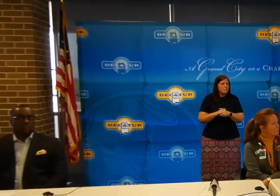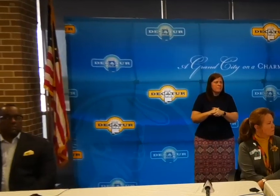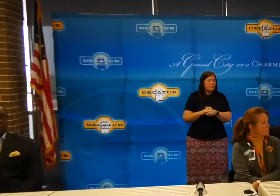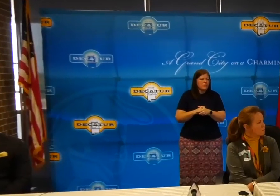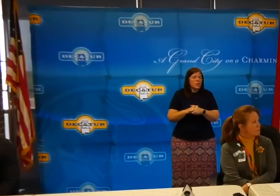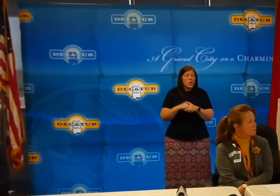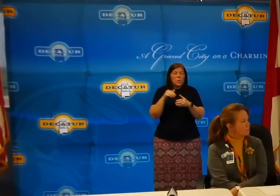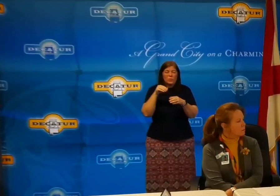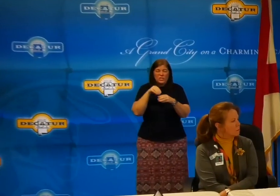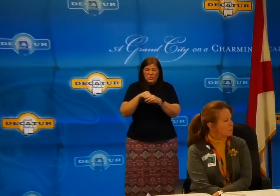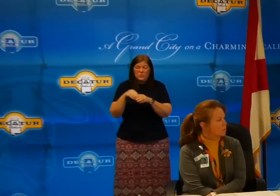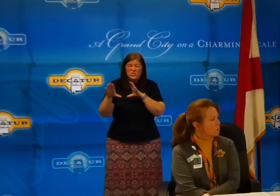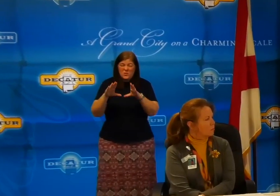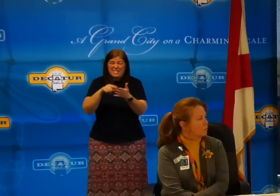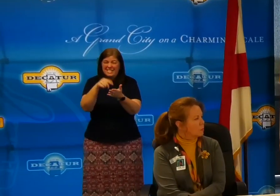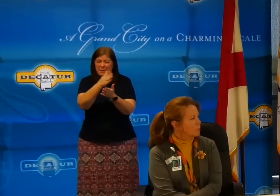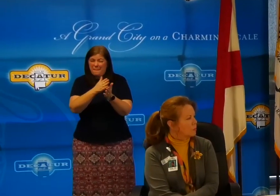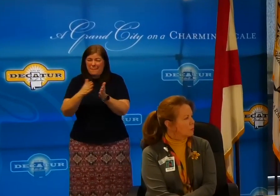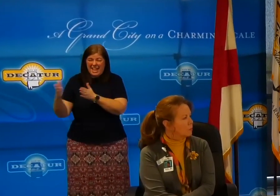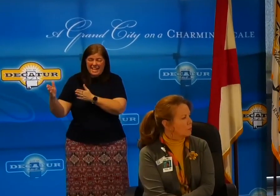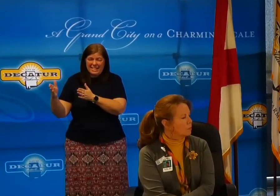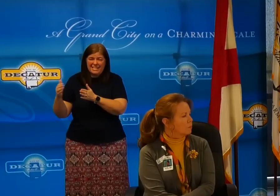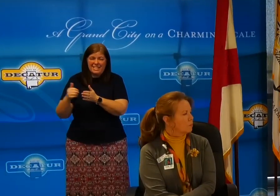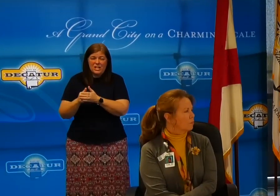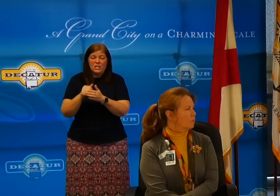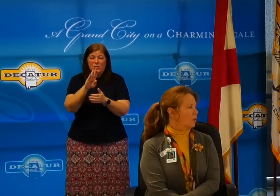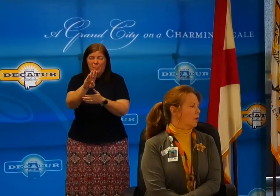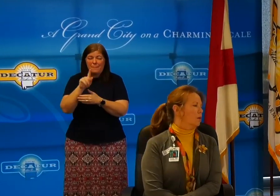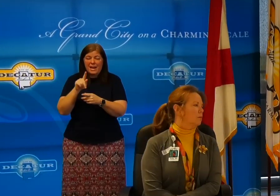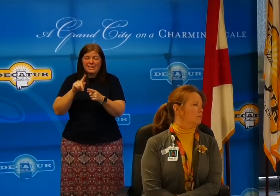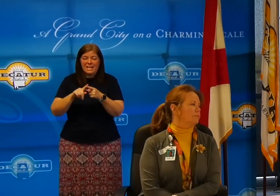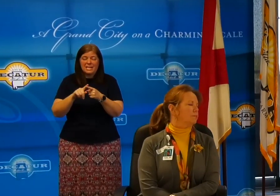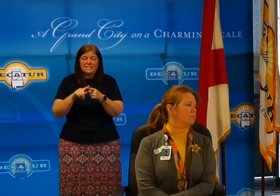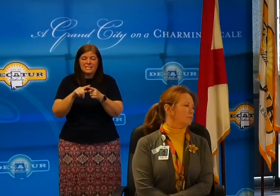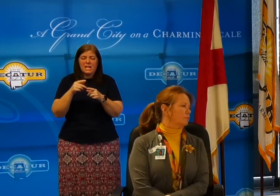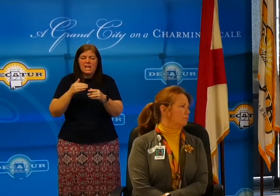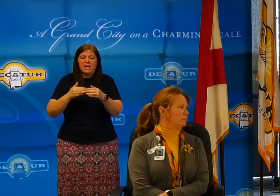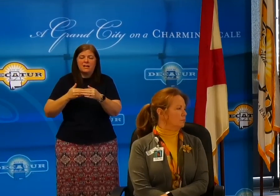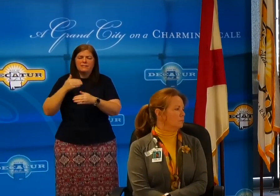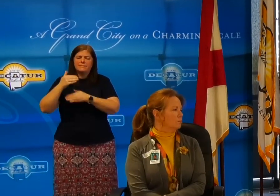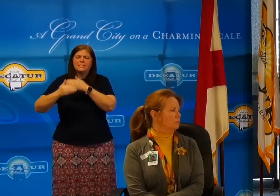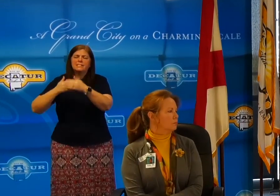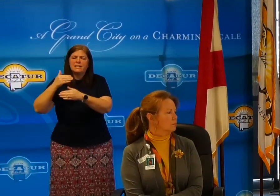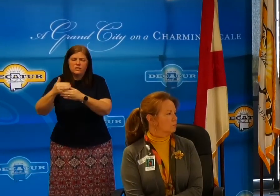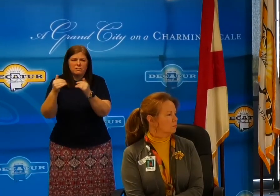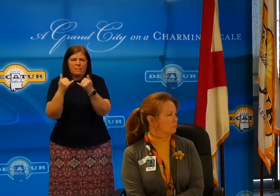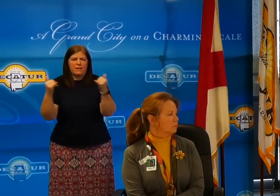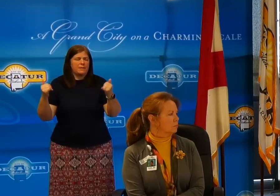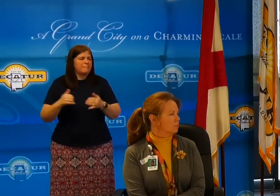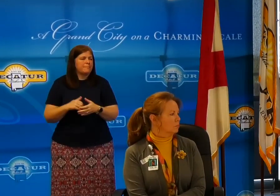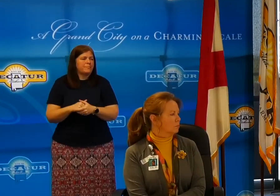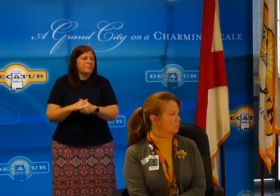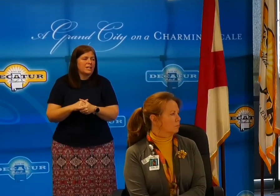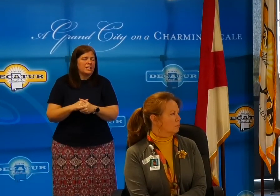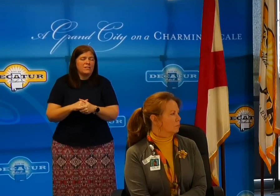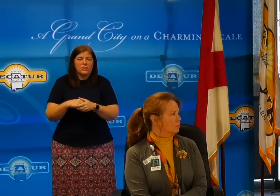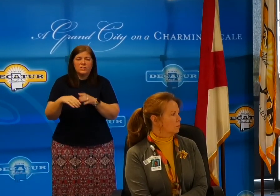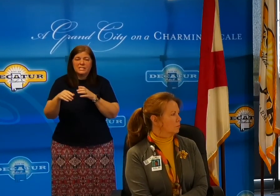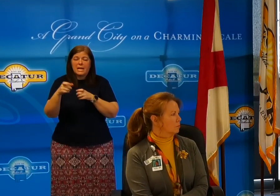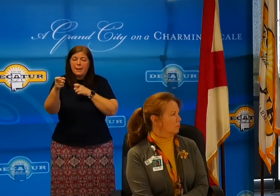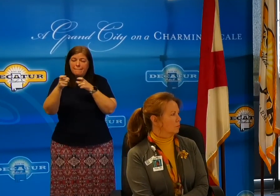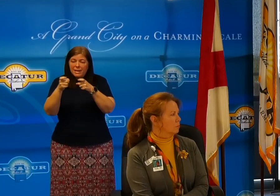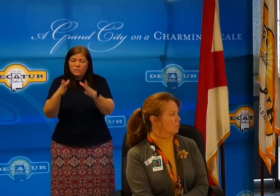enact this plan, you go to the back here and it has a line of succession. And there is an incident manager, and that